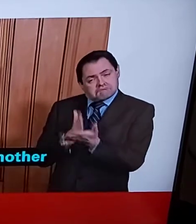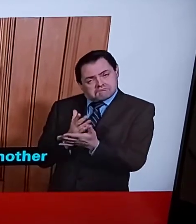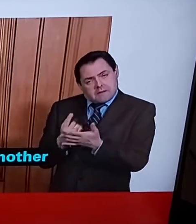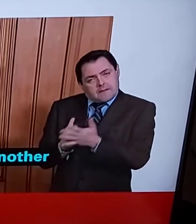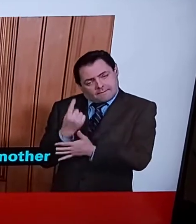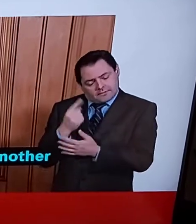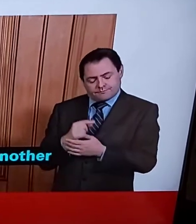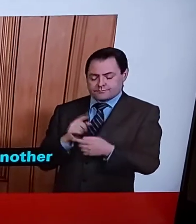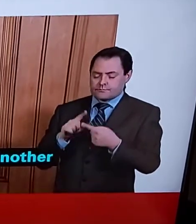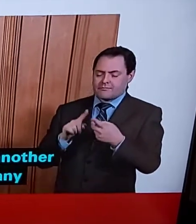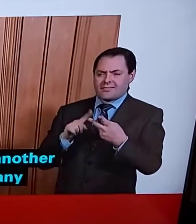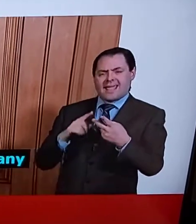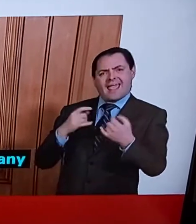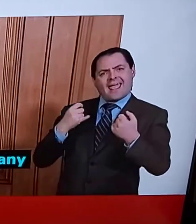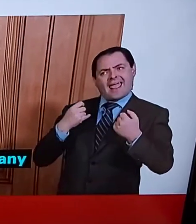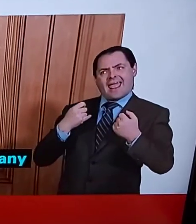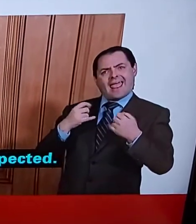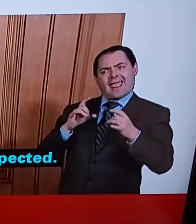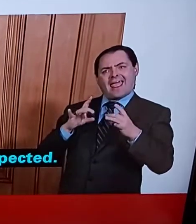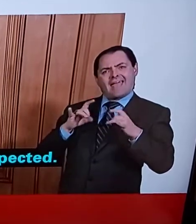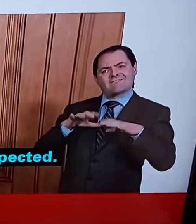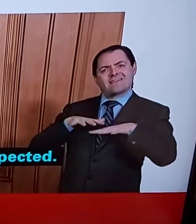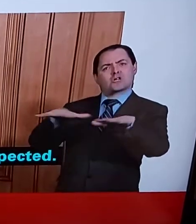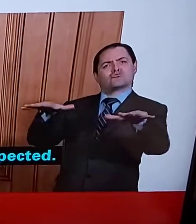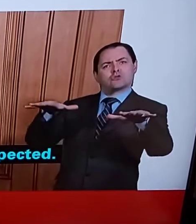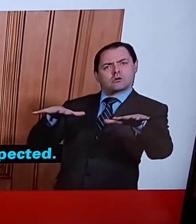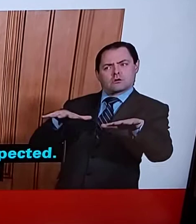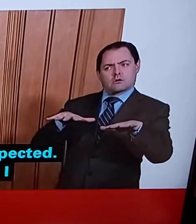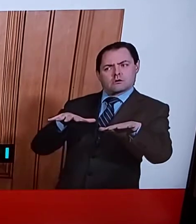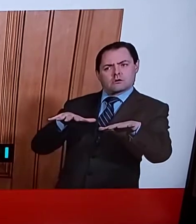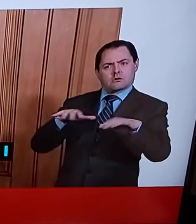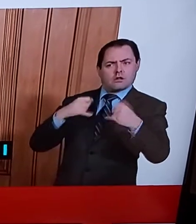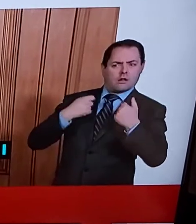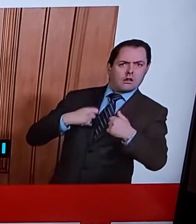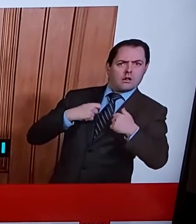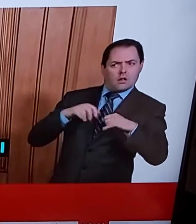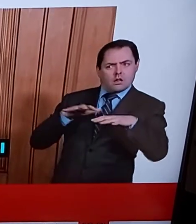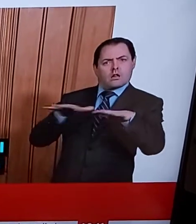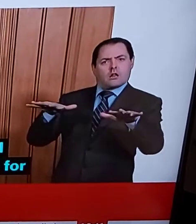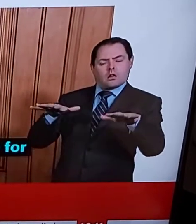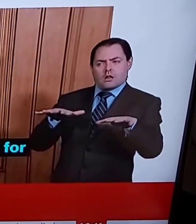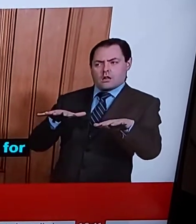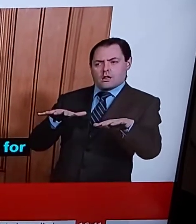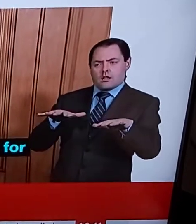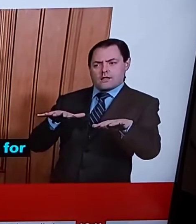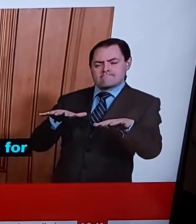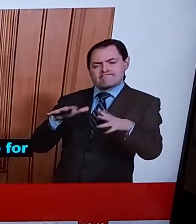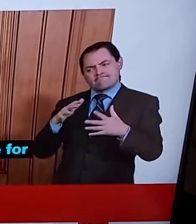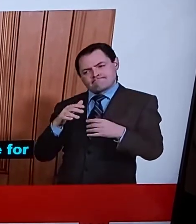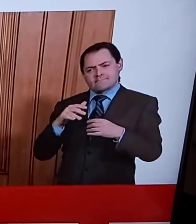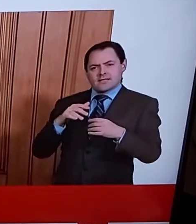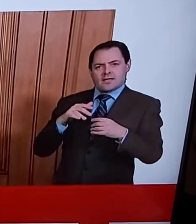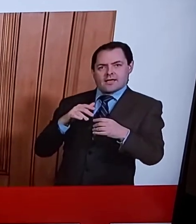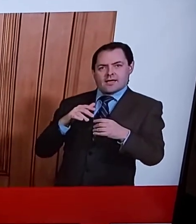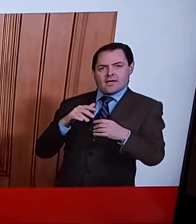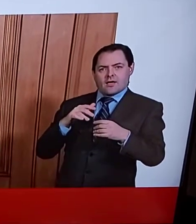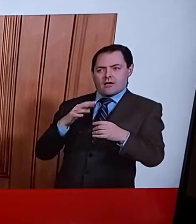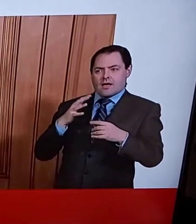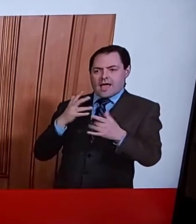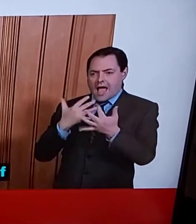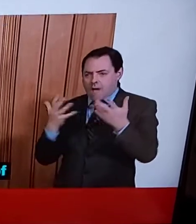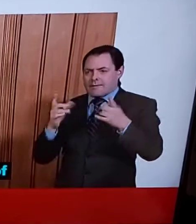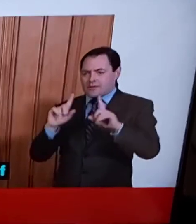se, no, I don't have a particular figure for infection rate. And I think it allows me to highlight one of the bits of scientific information, one of the